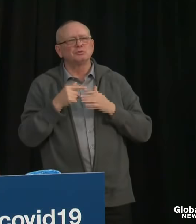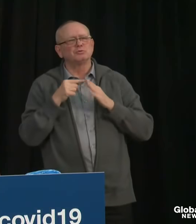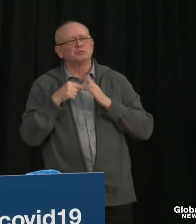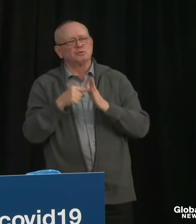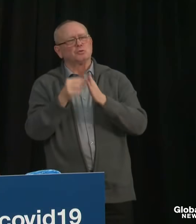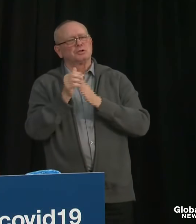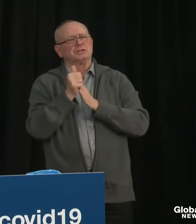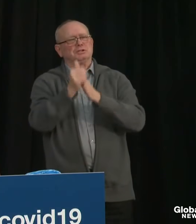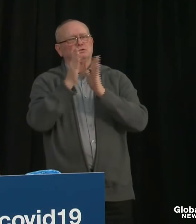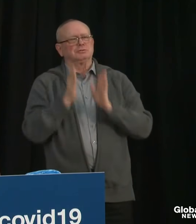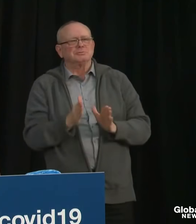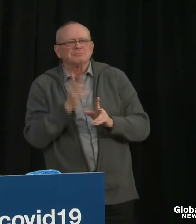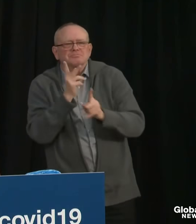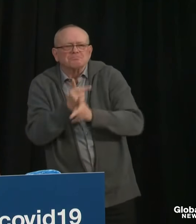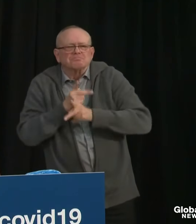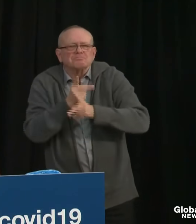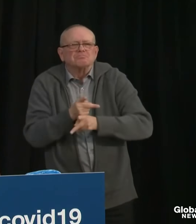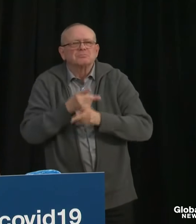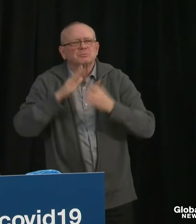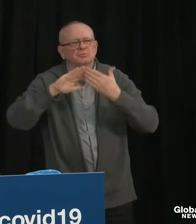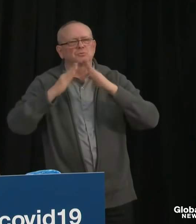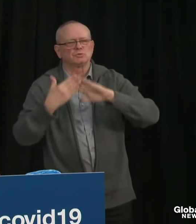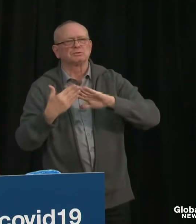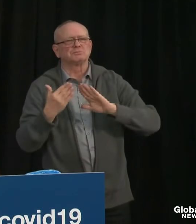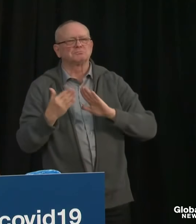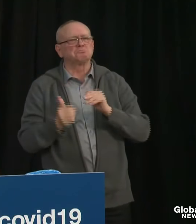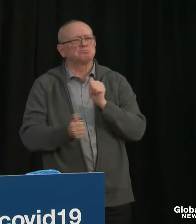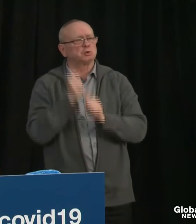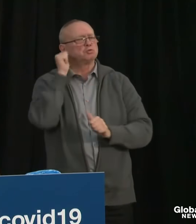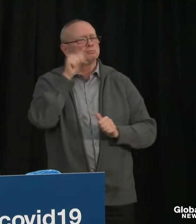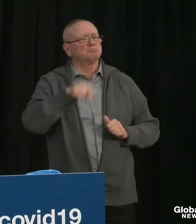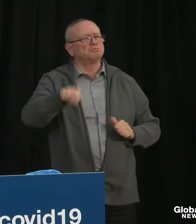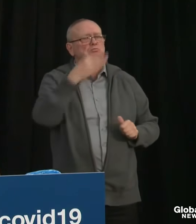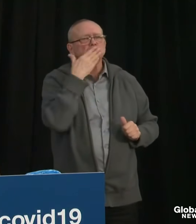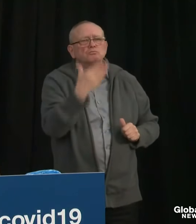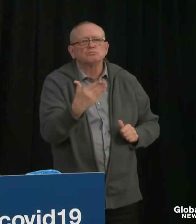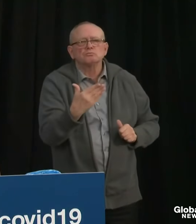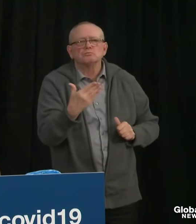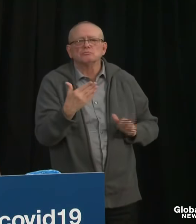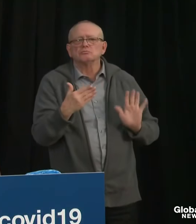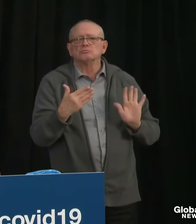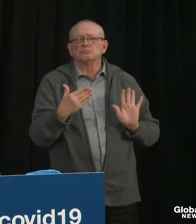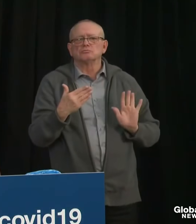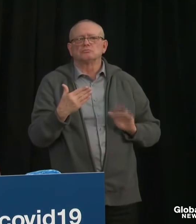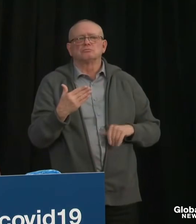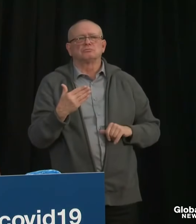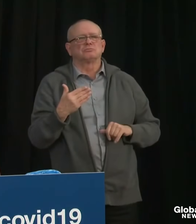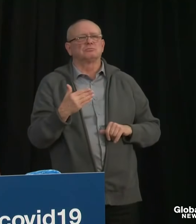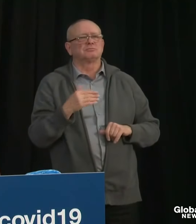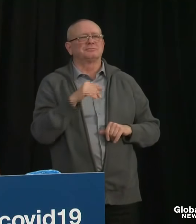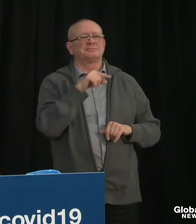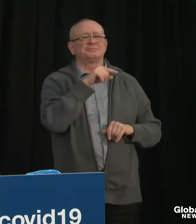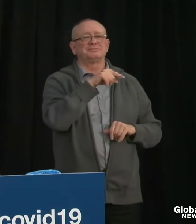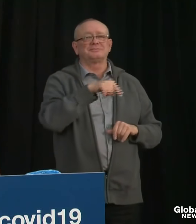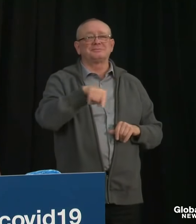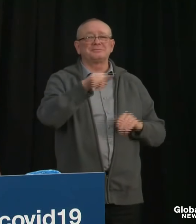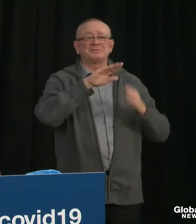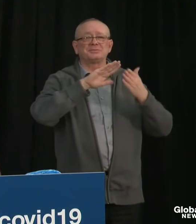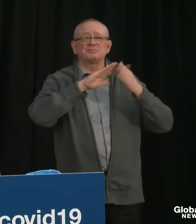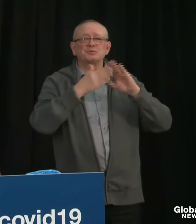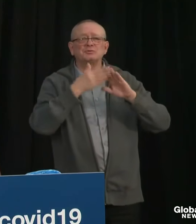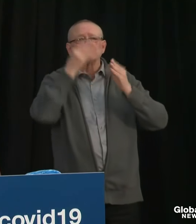communities and in making sure that their communities have accurate